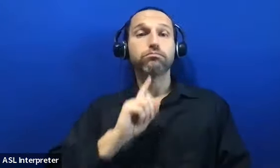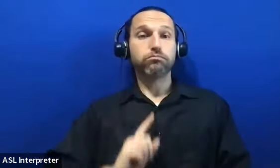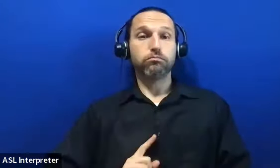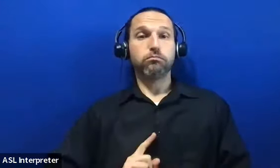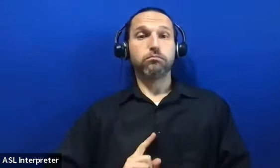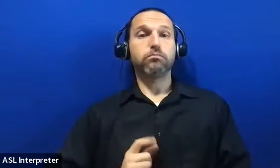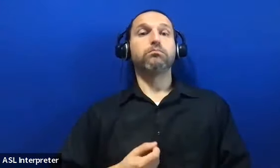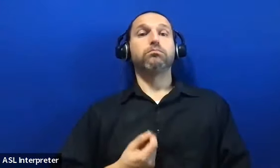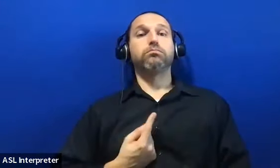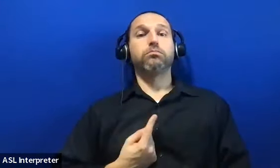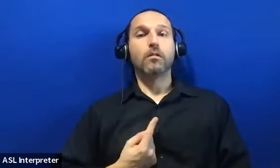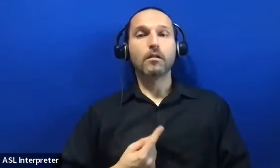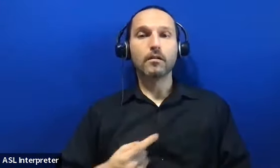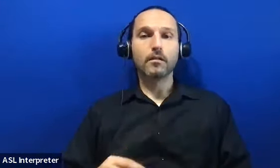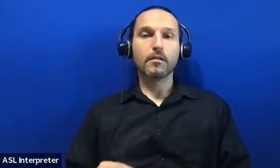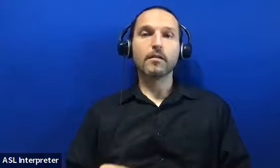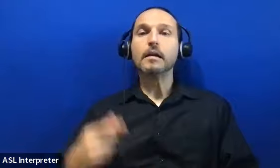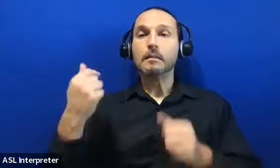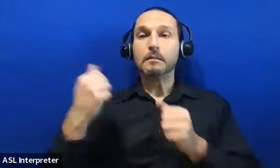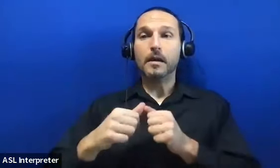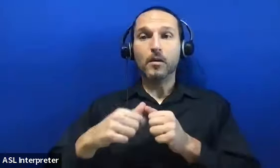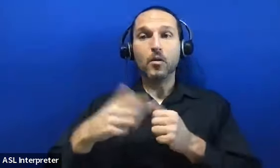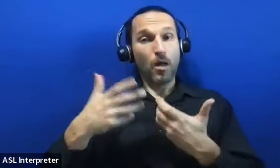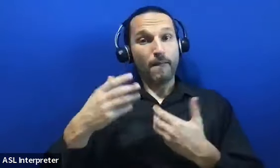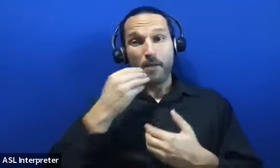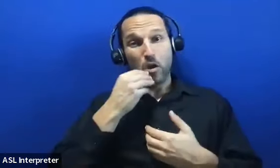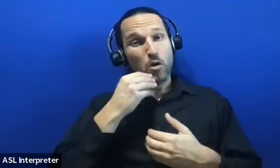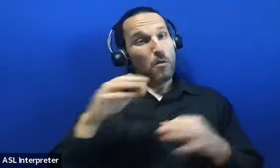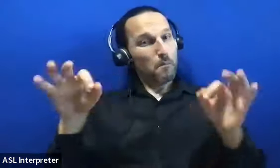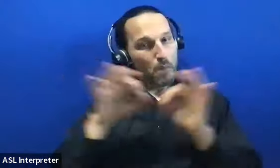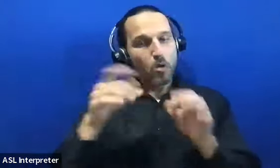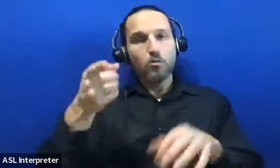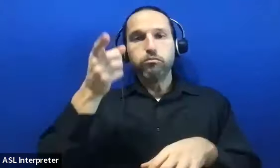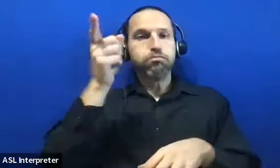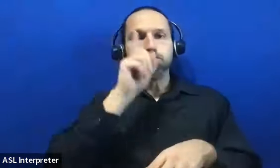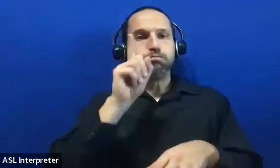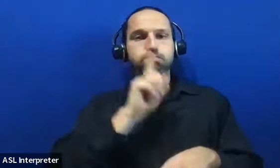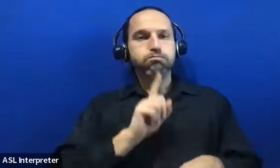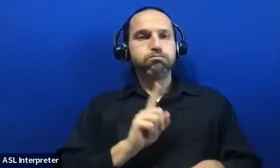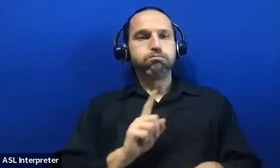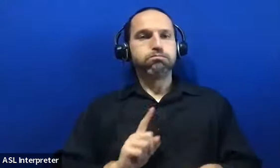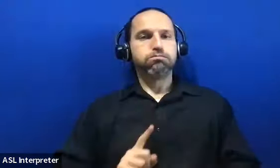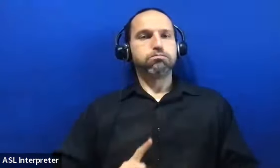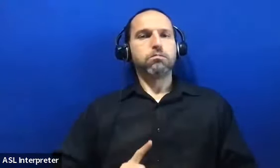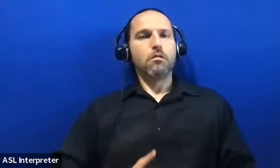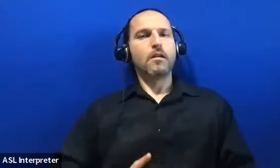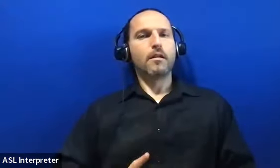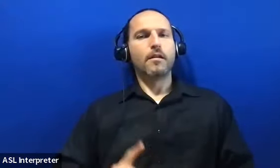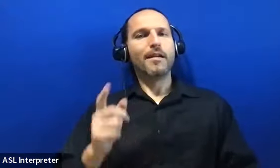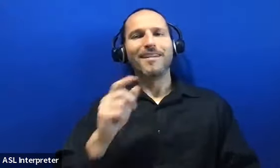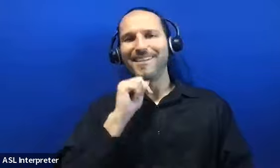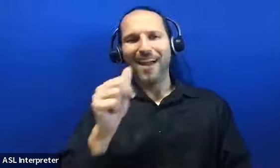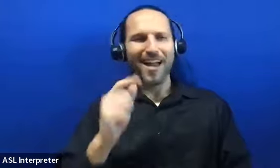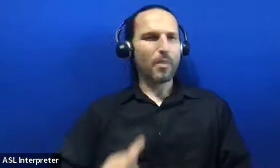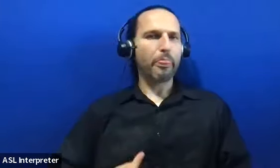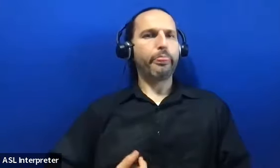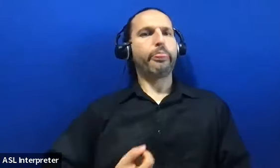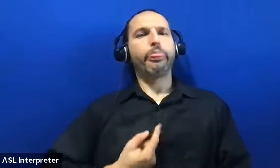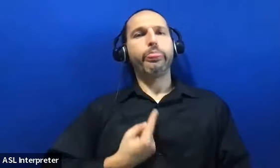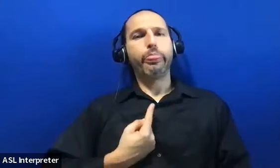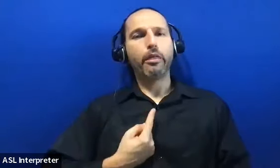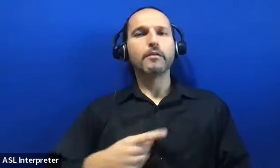Remember that black arrow that was pointing down? We want food to go down, down, down to the stomach. We do not want it to come back up. But